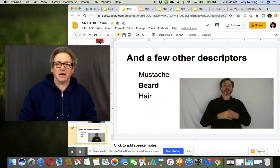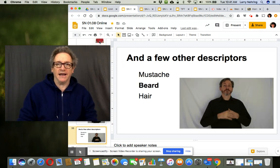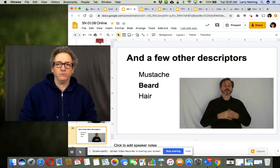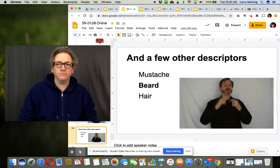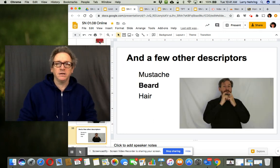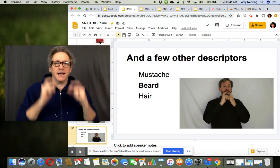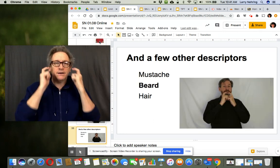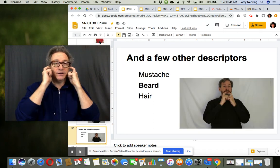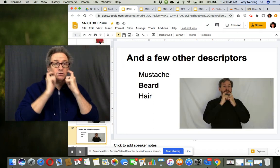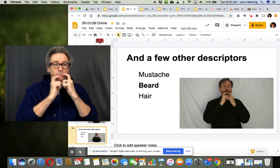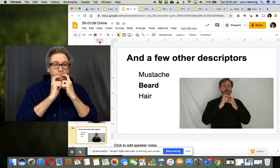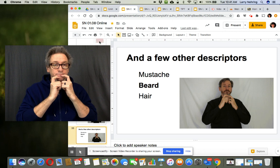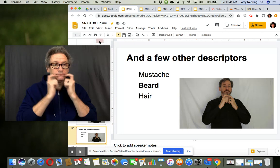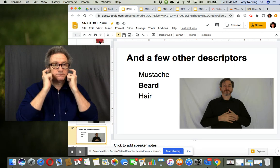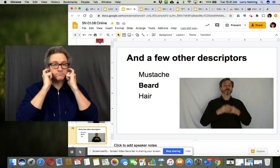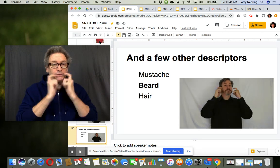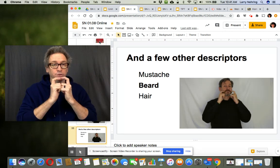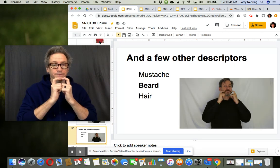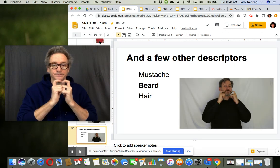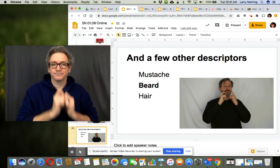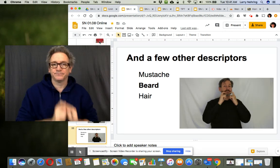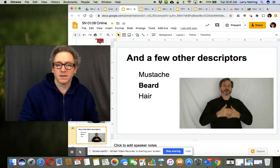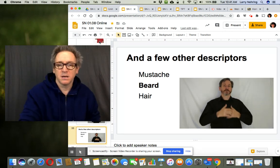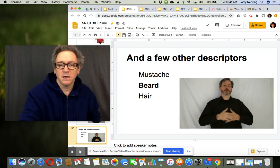which I had one, and beard.